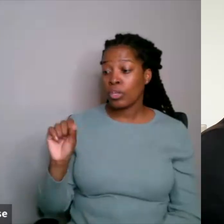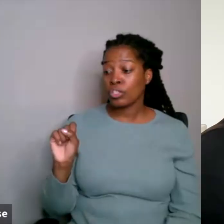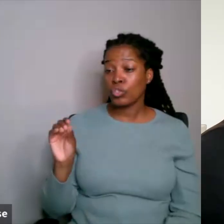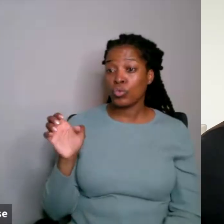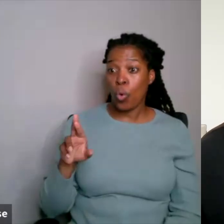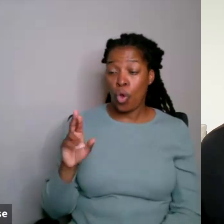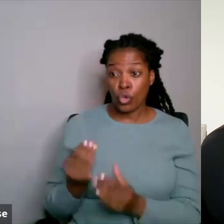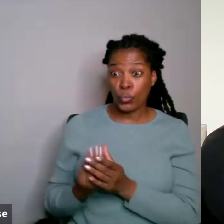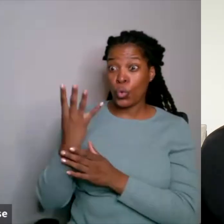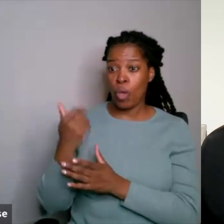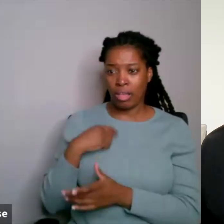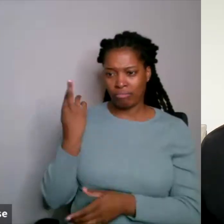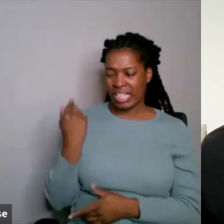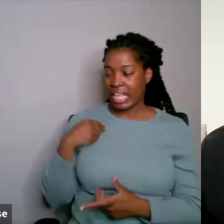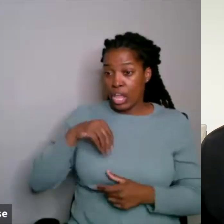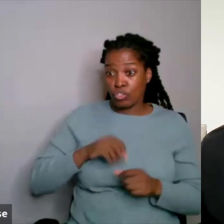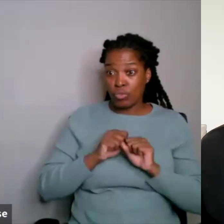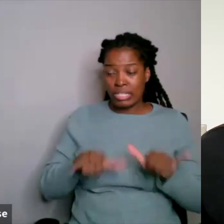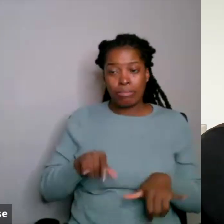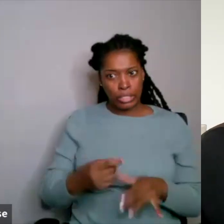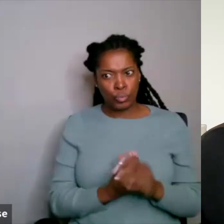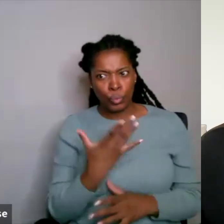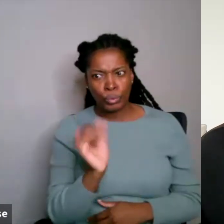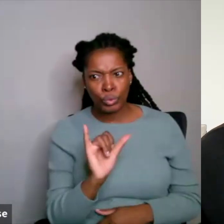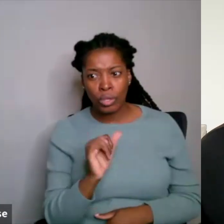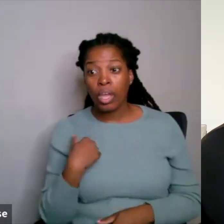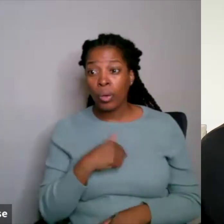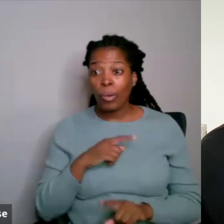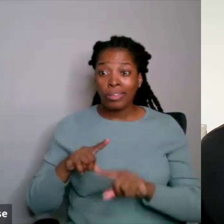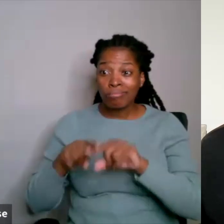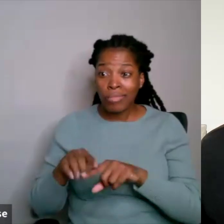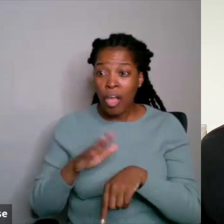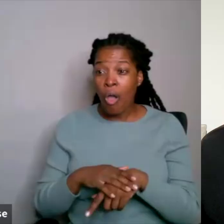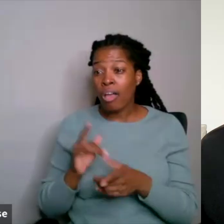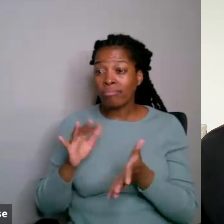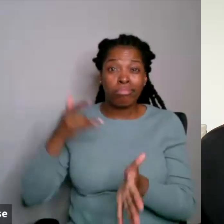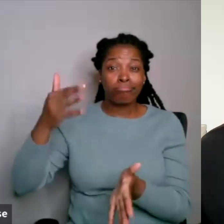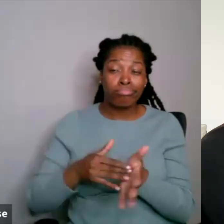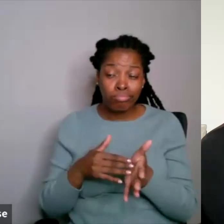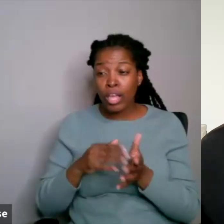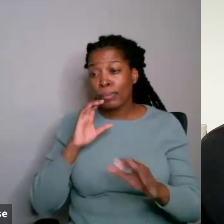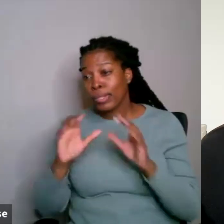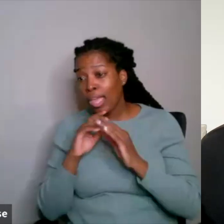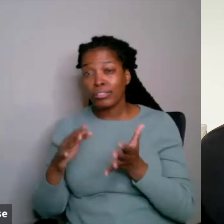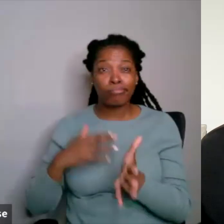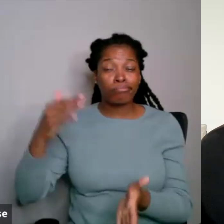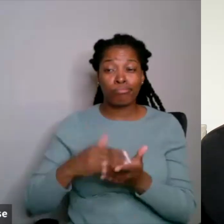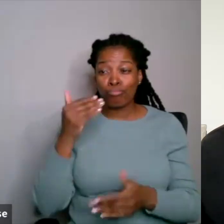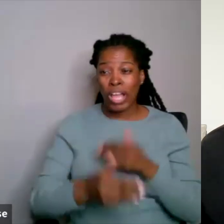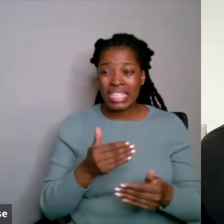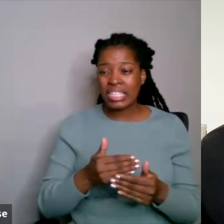with us. We were relying on ad hoc communication or manual processes, and we needed to invest in